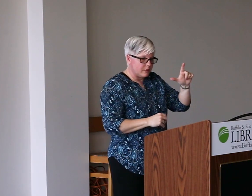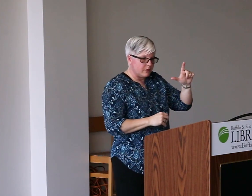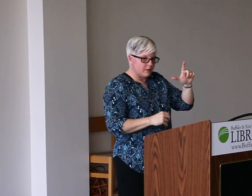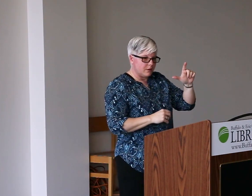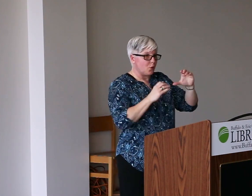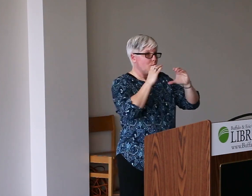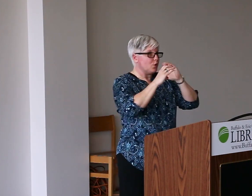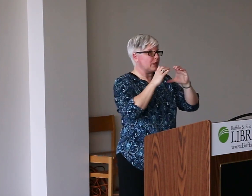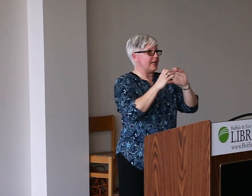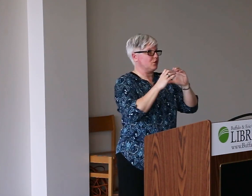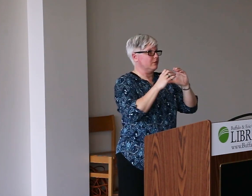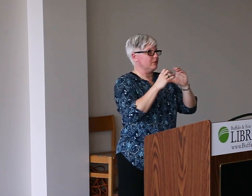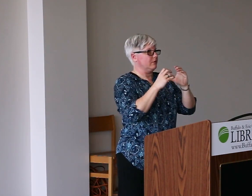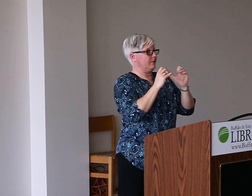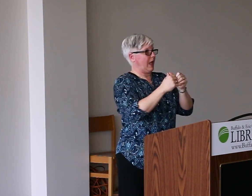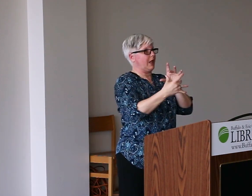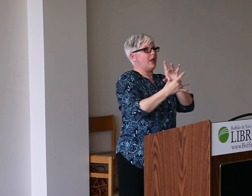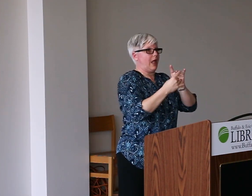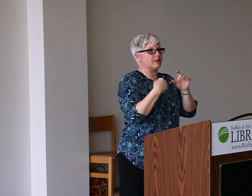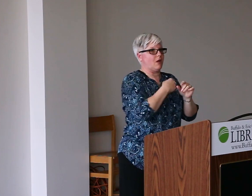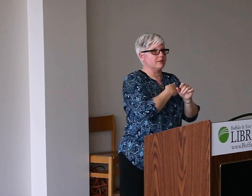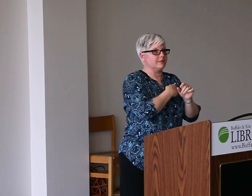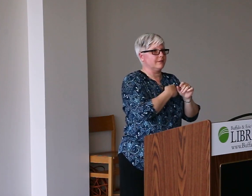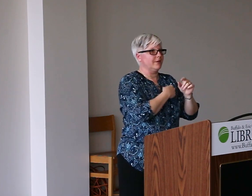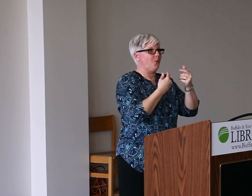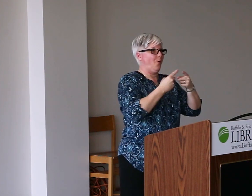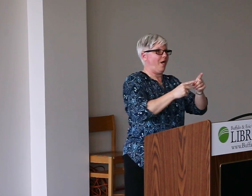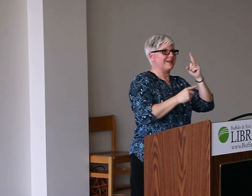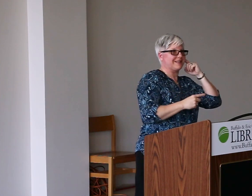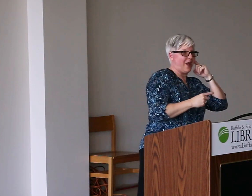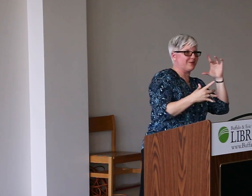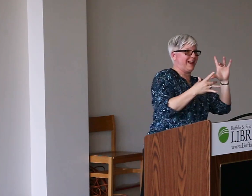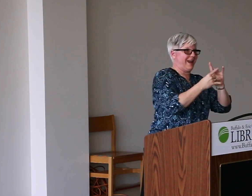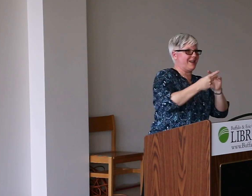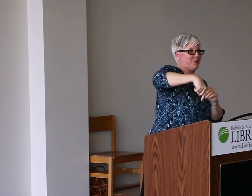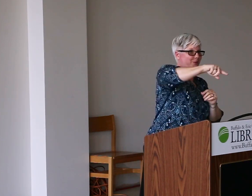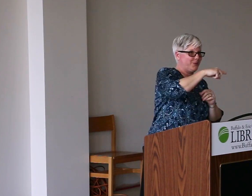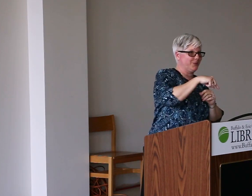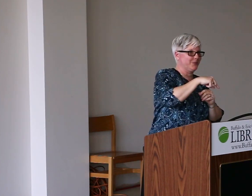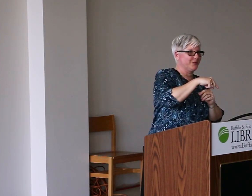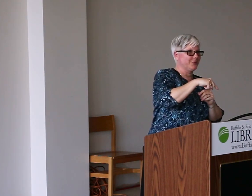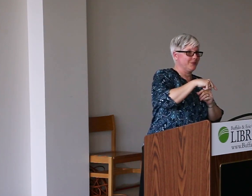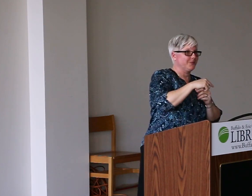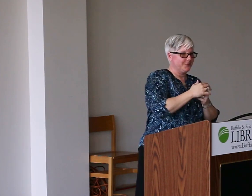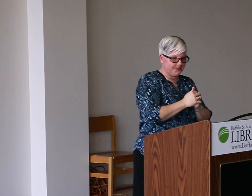the visual communication that connects us while the sound connects